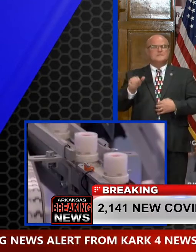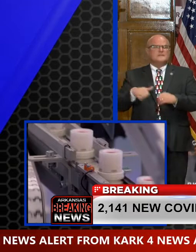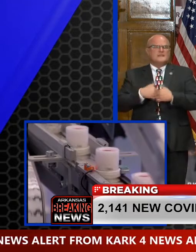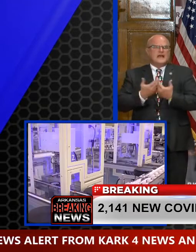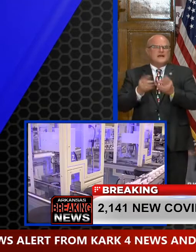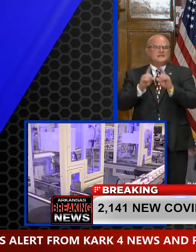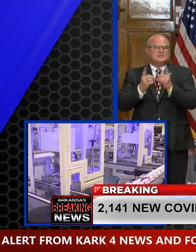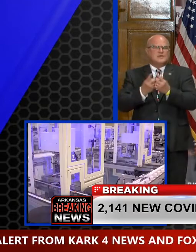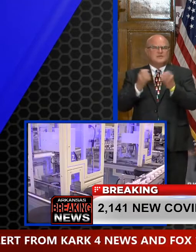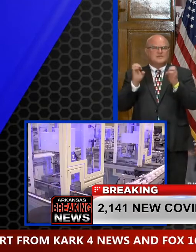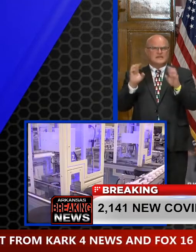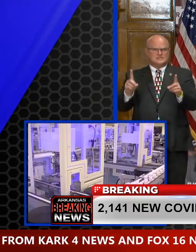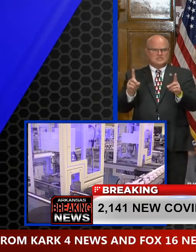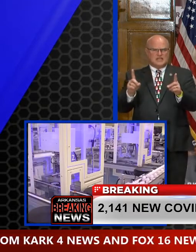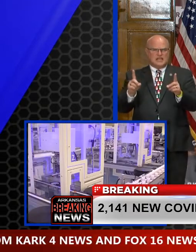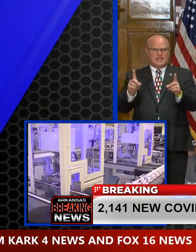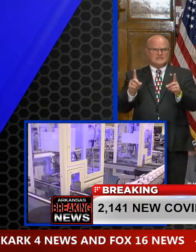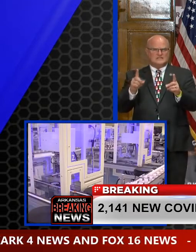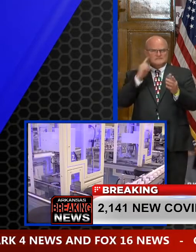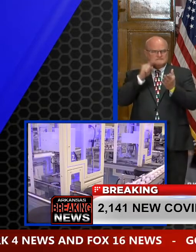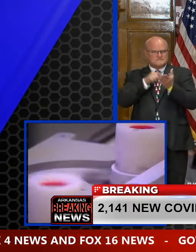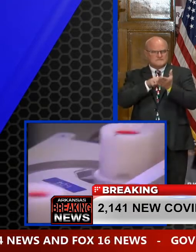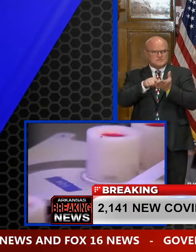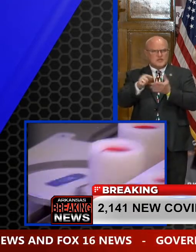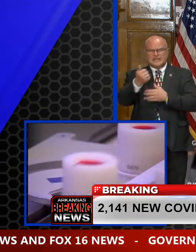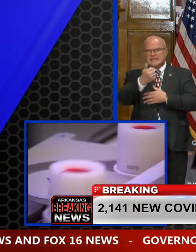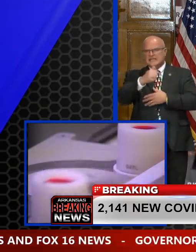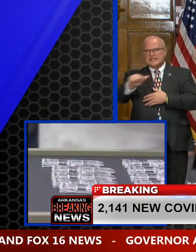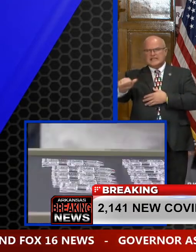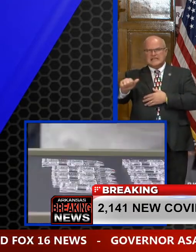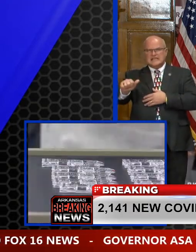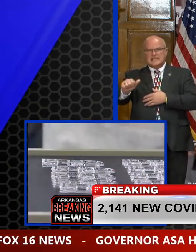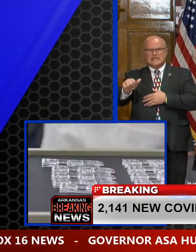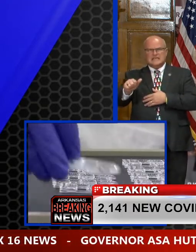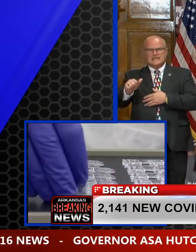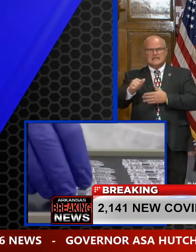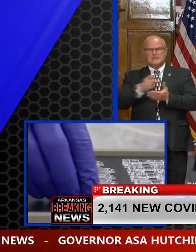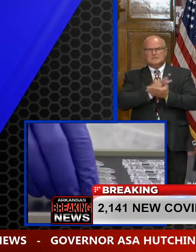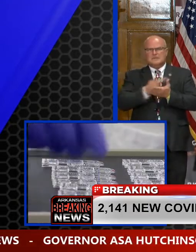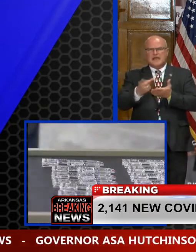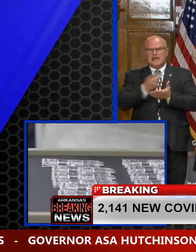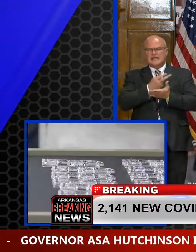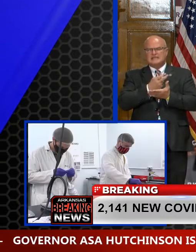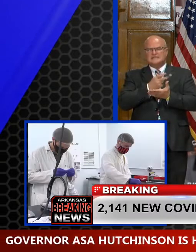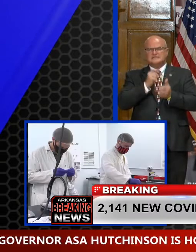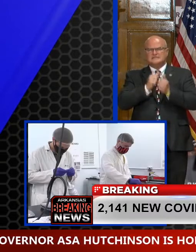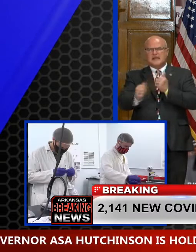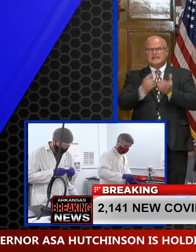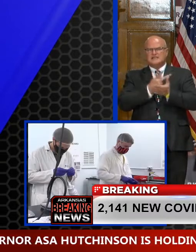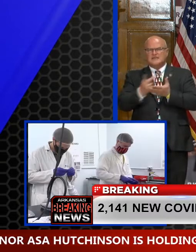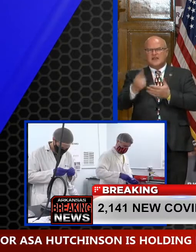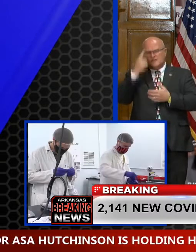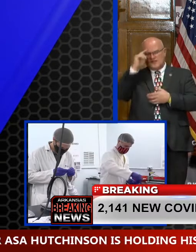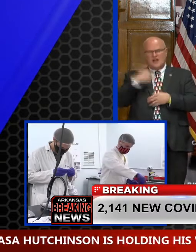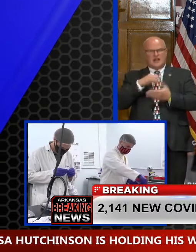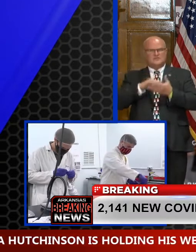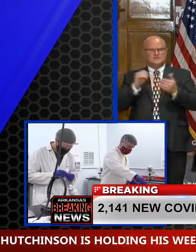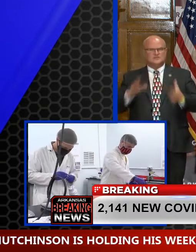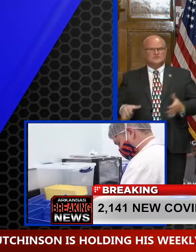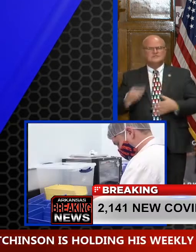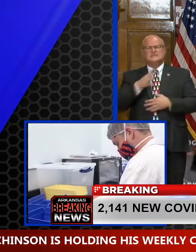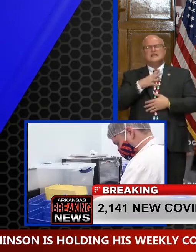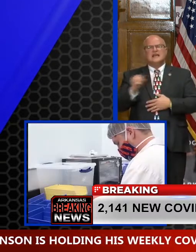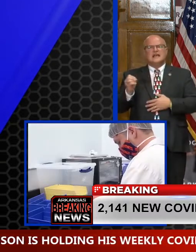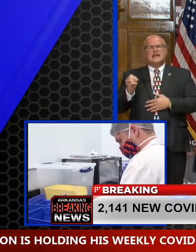the Department of Education tracking any pass-fail rates across the state for our students?